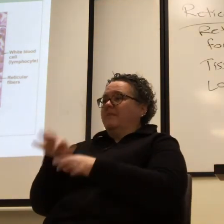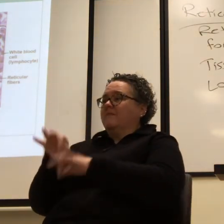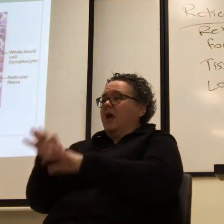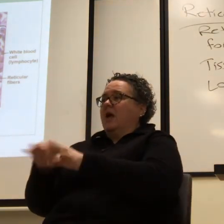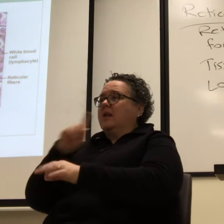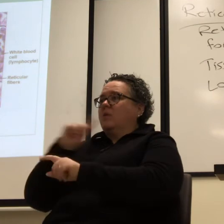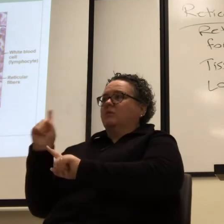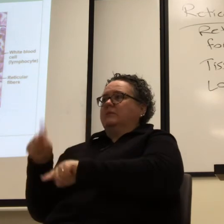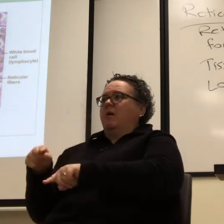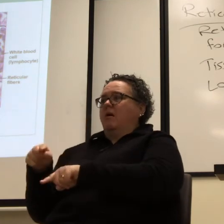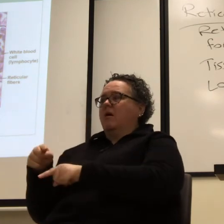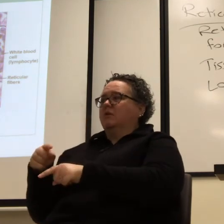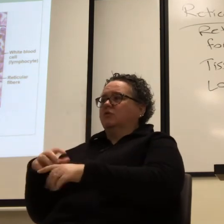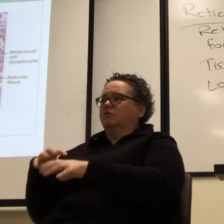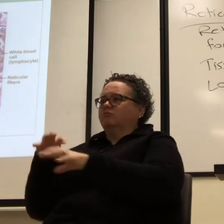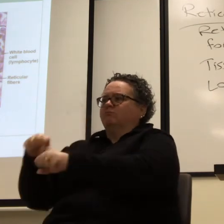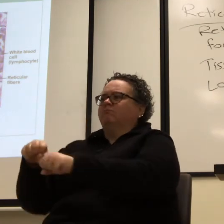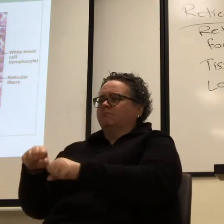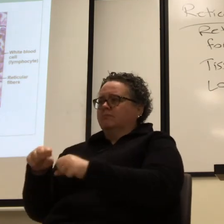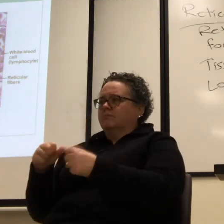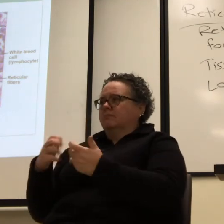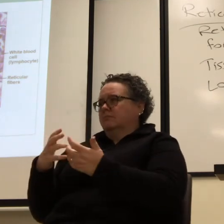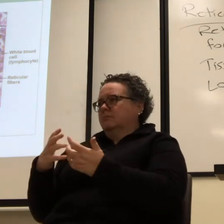immune response. So